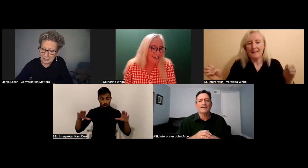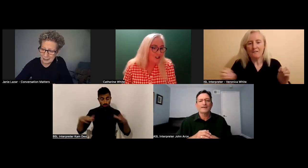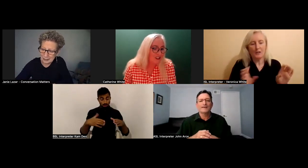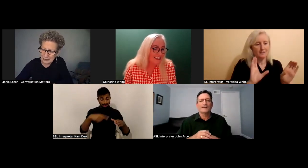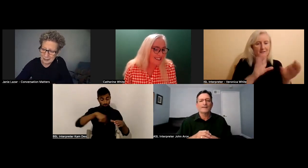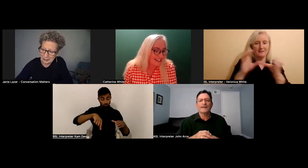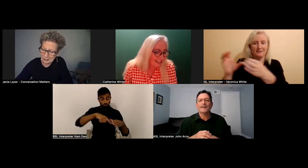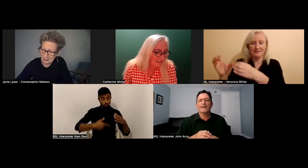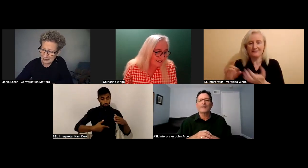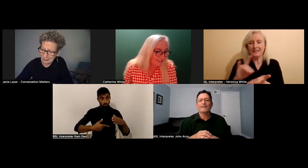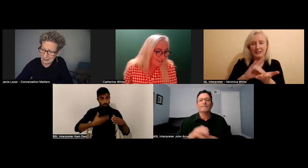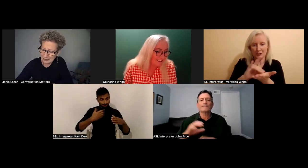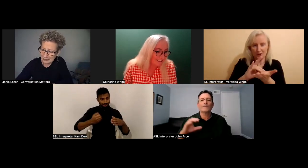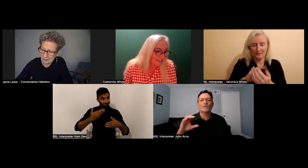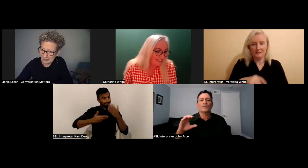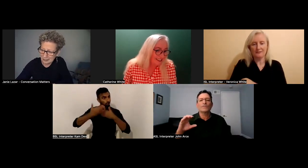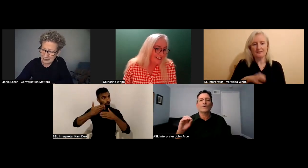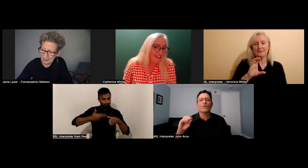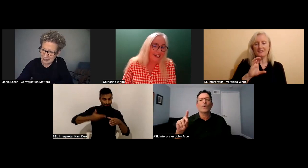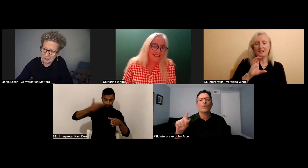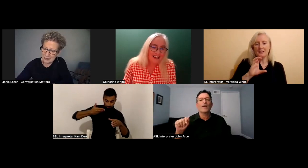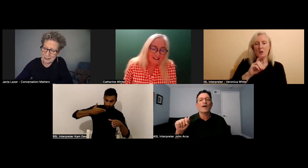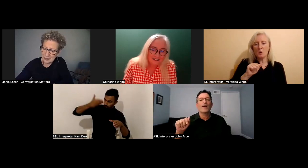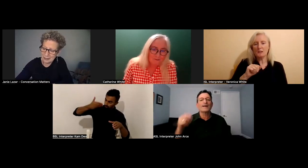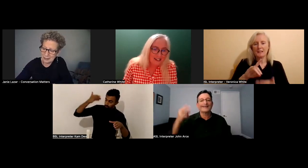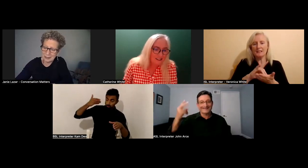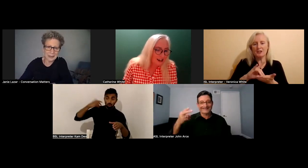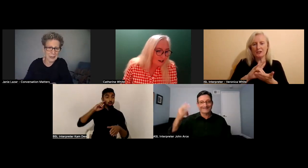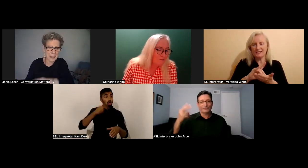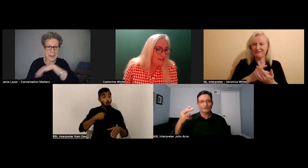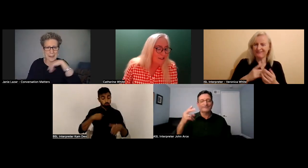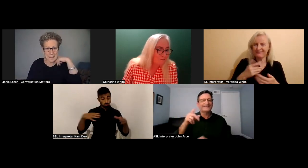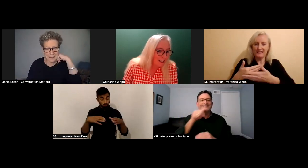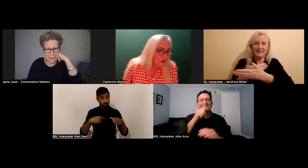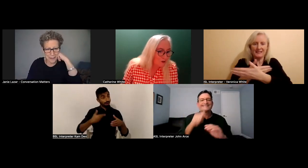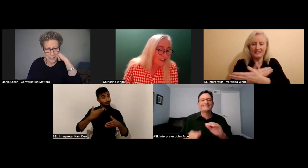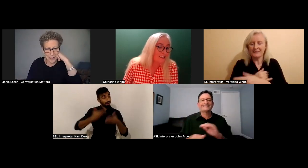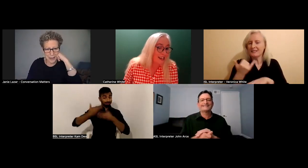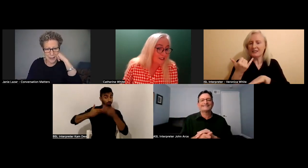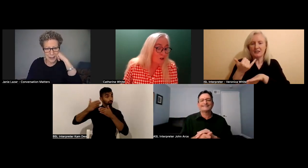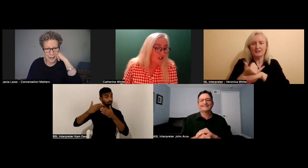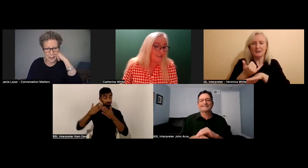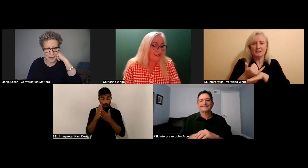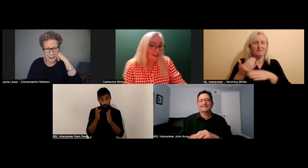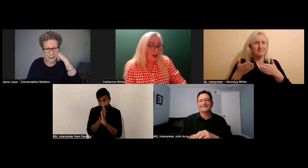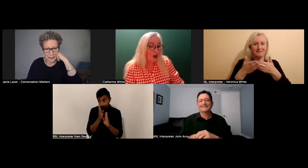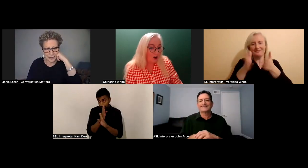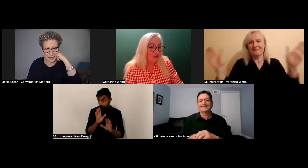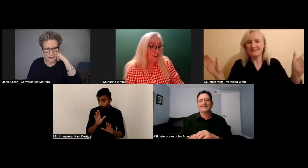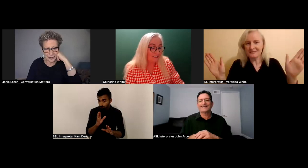Coda history is hidden. It's not being documented by Codas as much